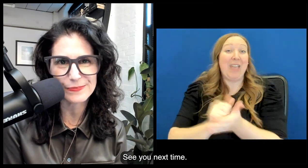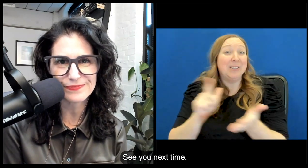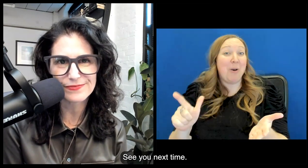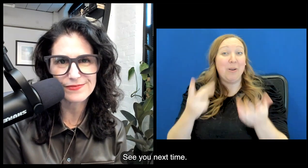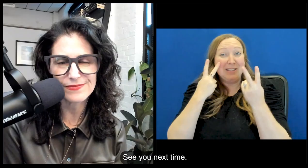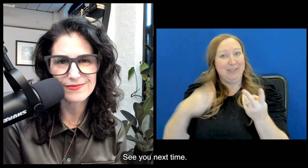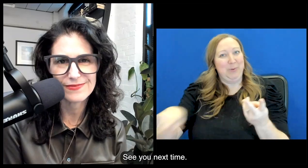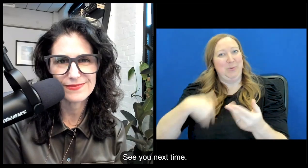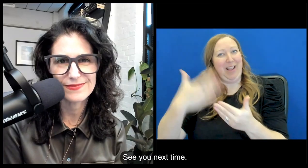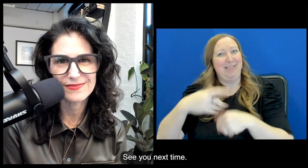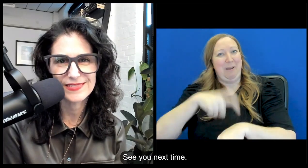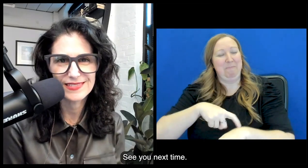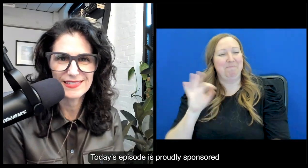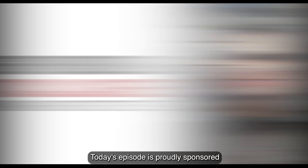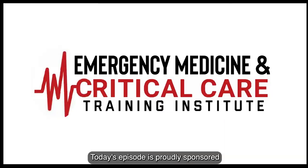next time.